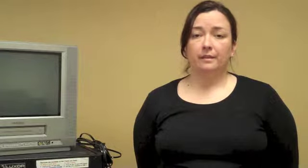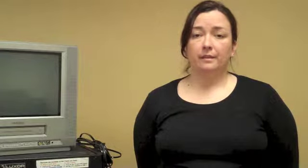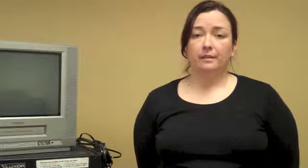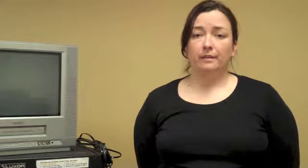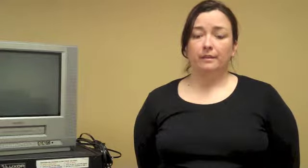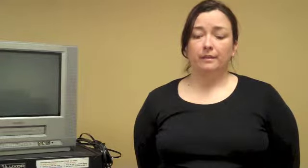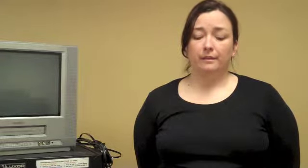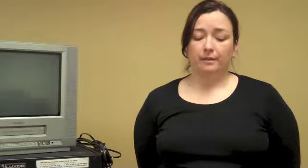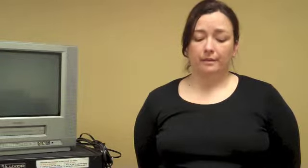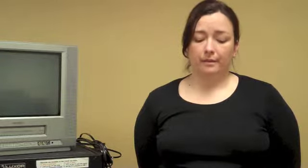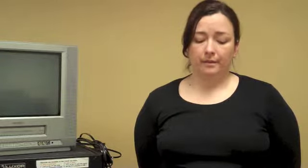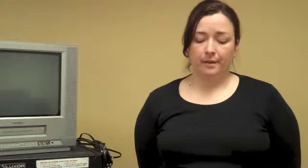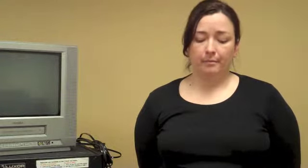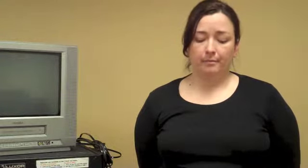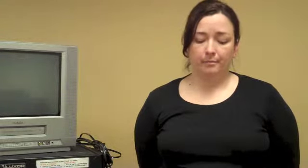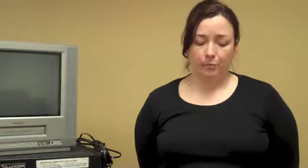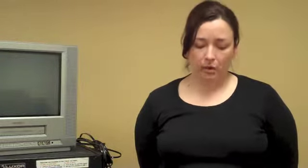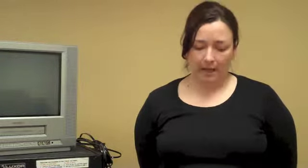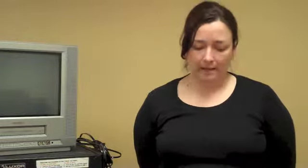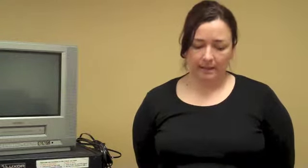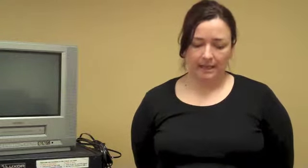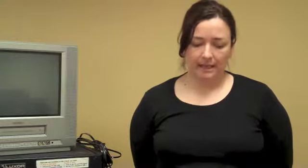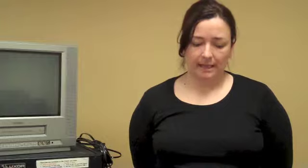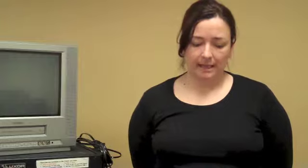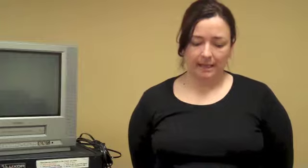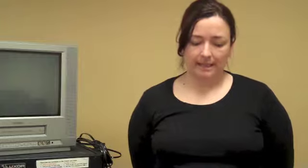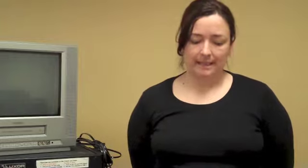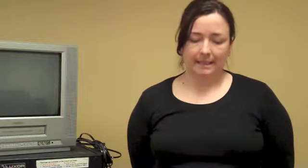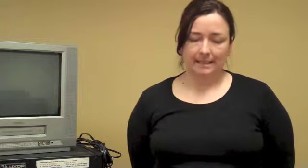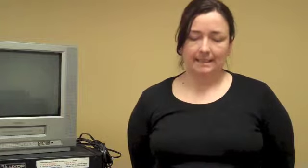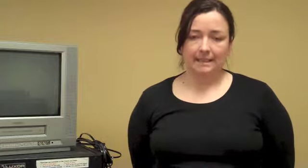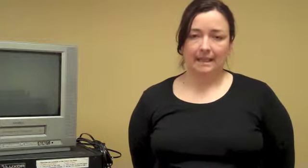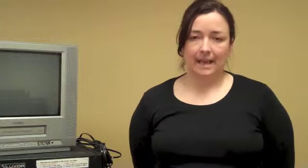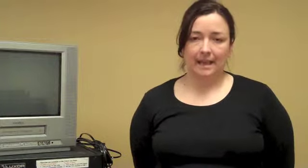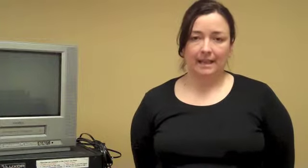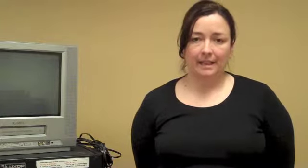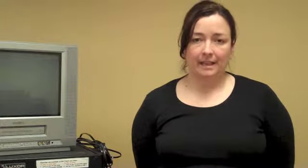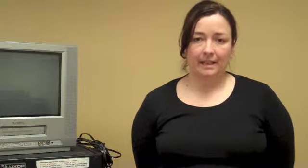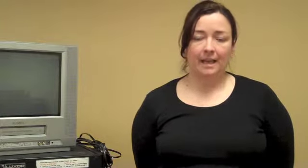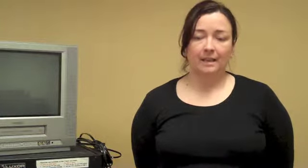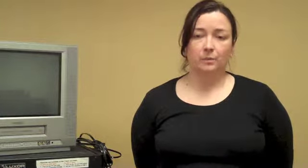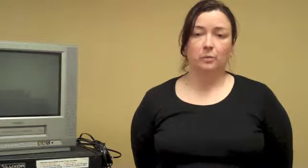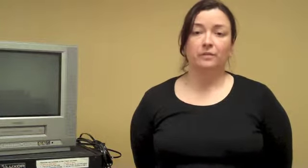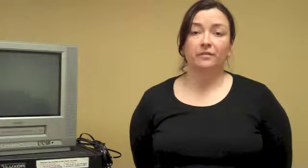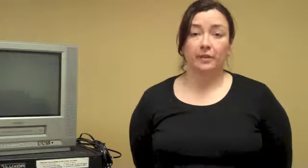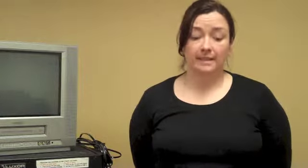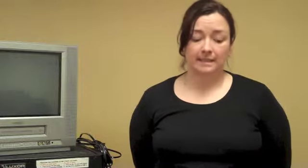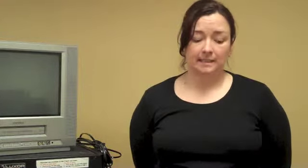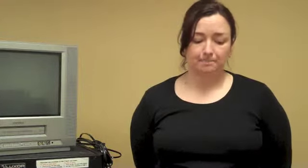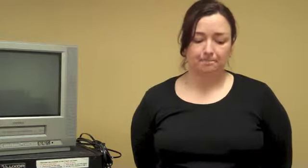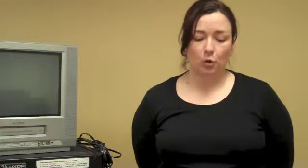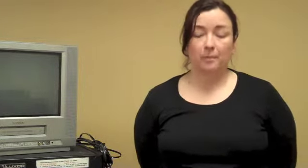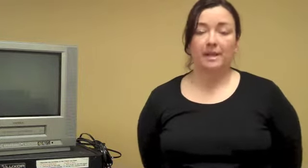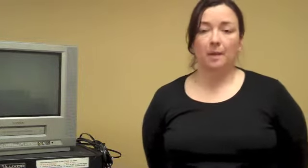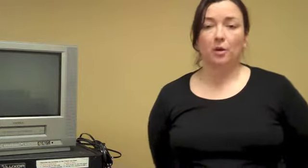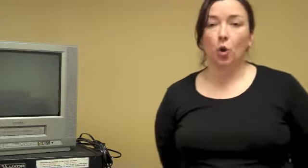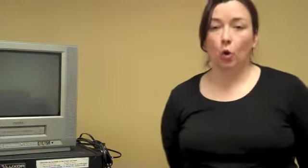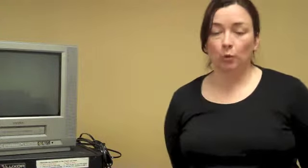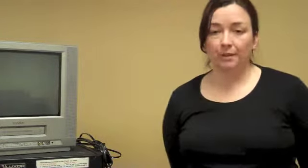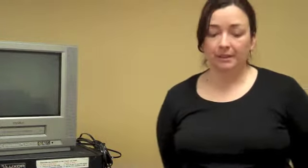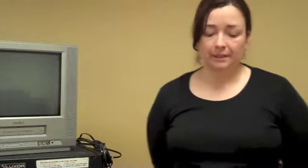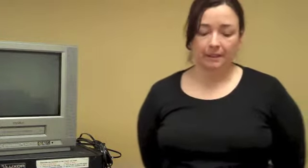then the more likely it is that that liquid will freeze or